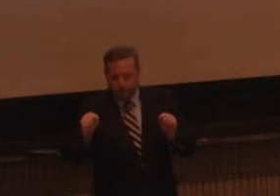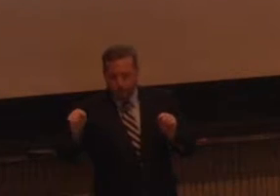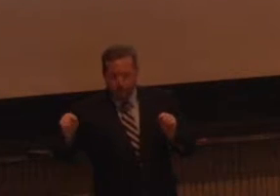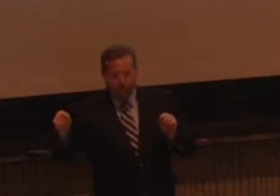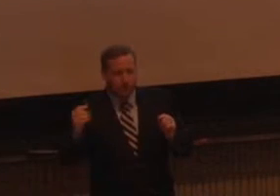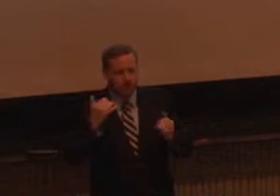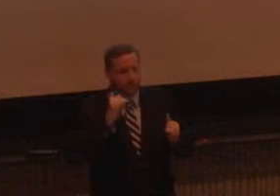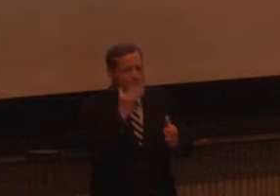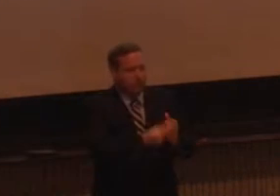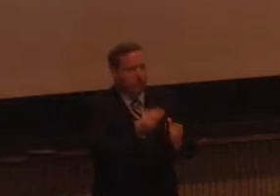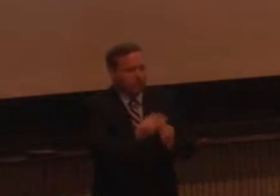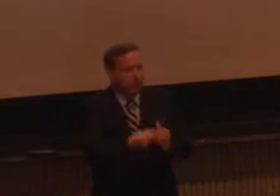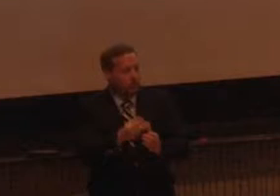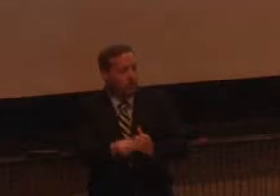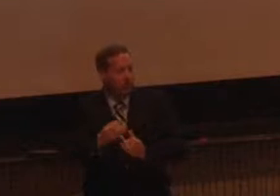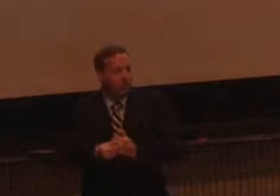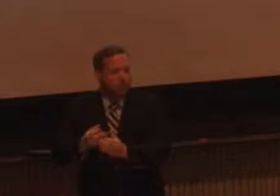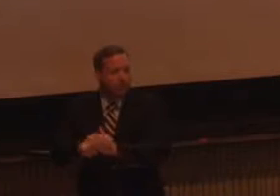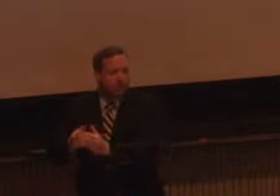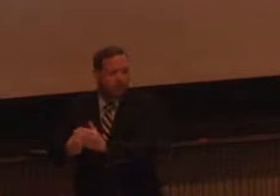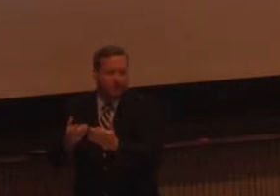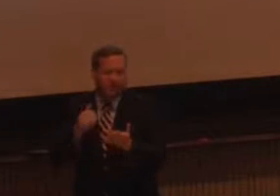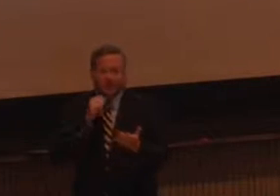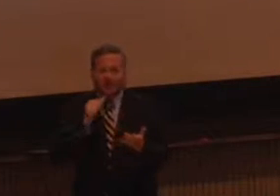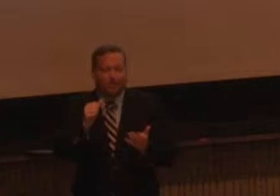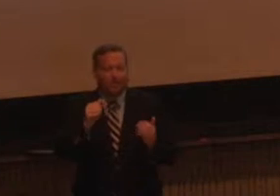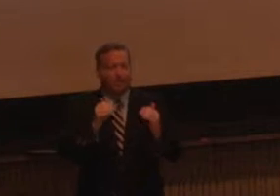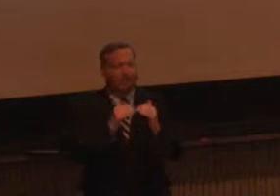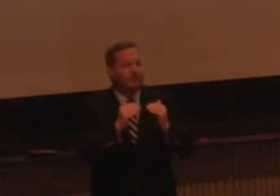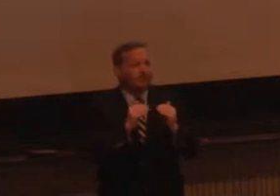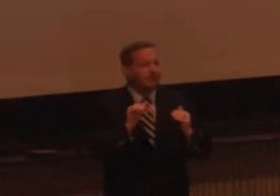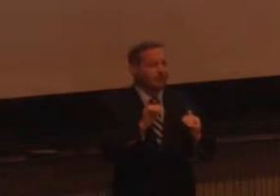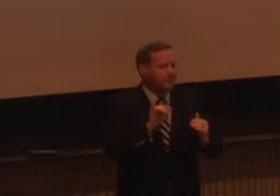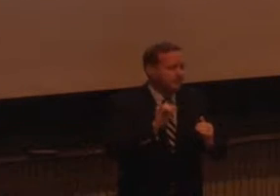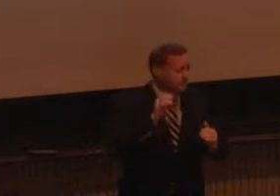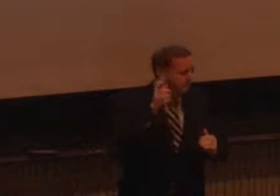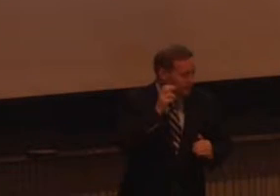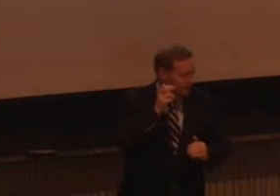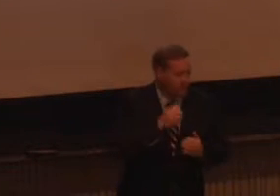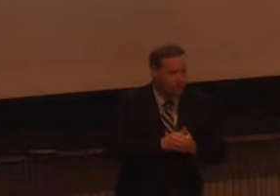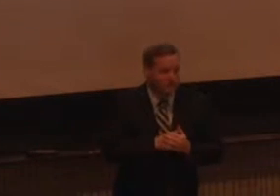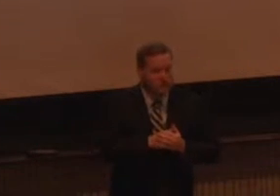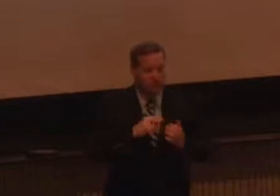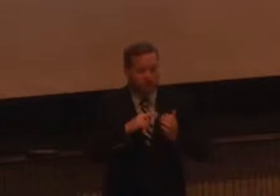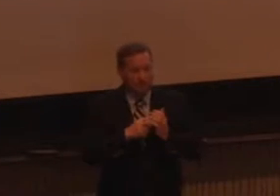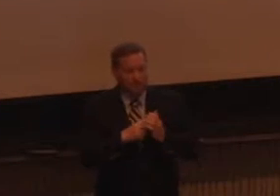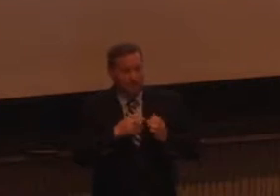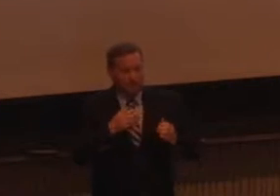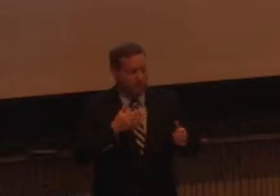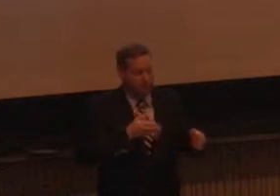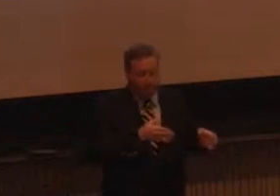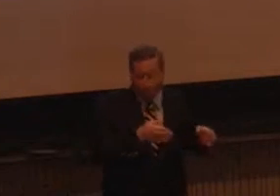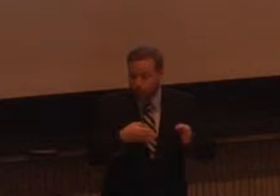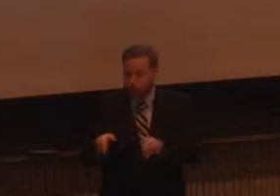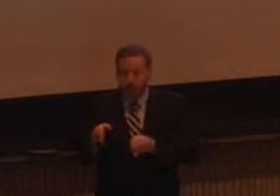channels. And some of them are functional, some of them are not. So it's not like what you're hearing